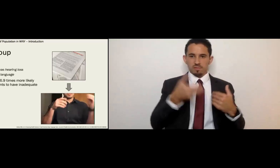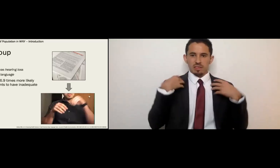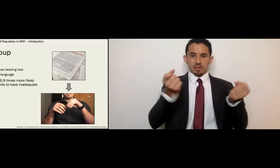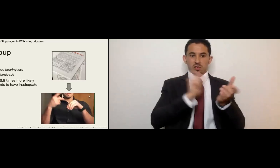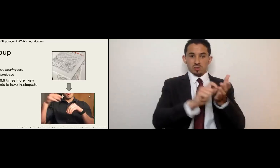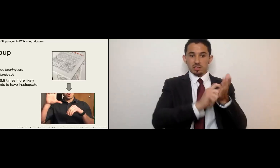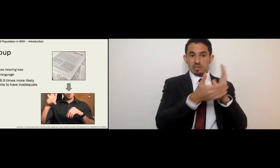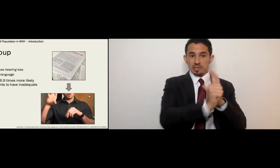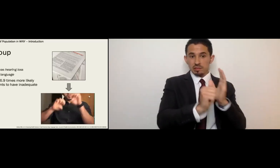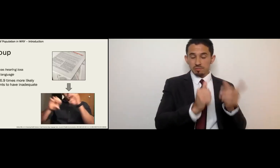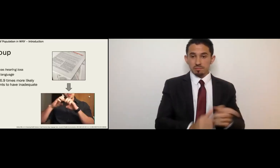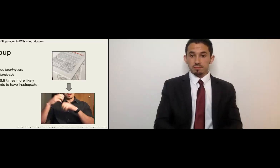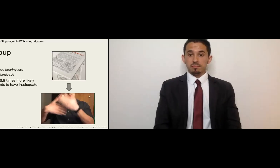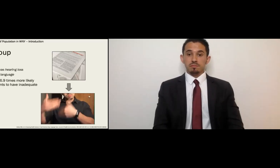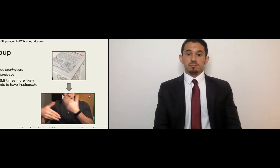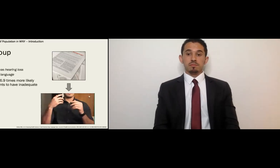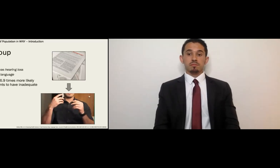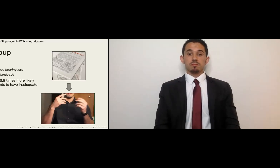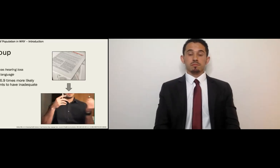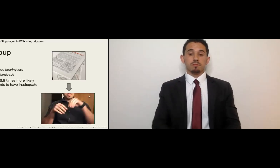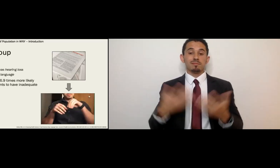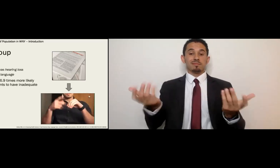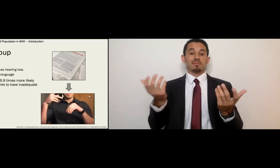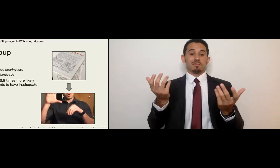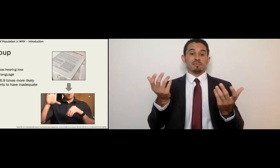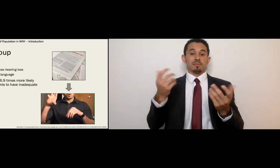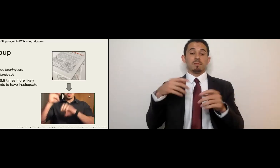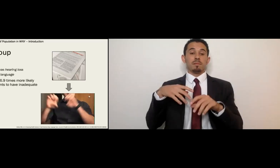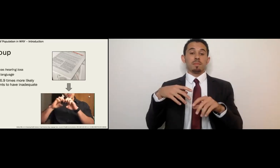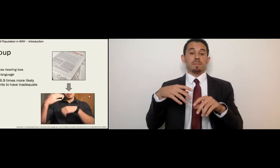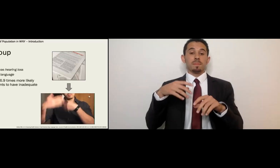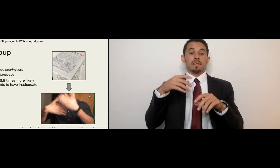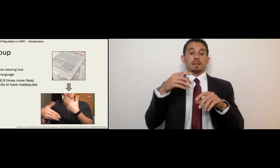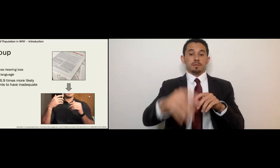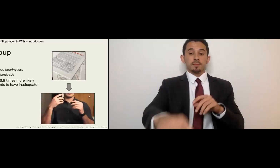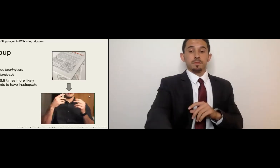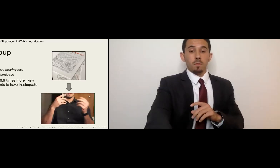were almost 7 times more likely than their hearing peers to have inadequate health literacy.